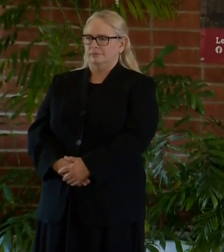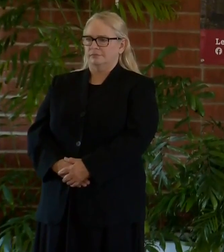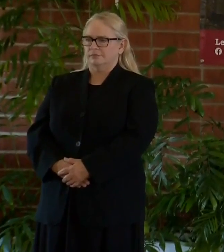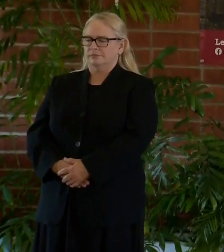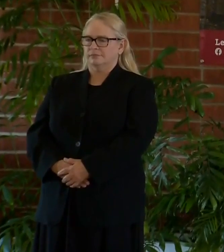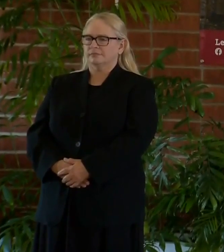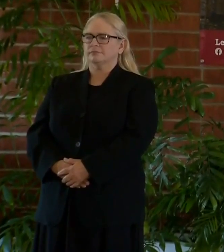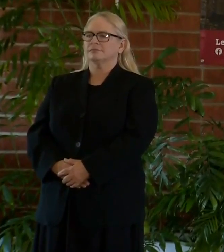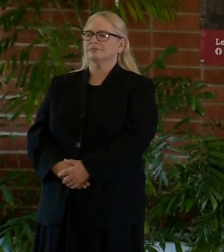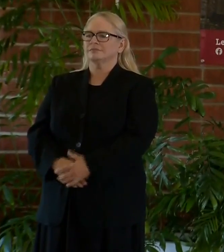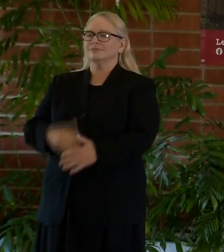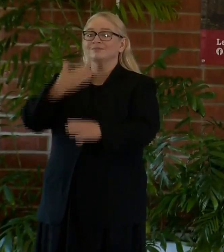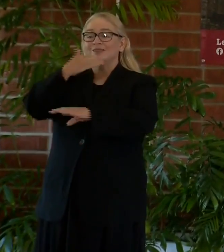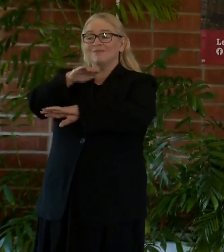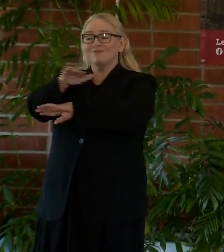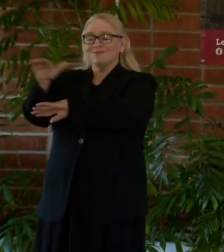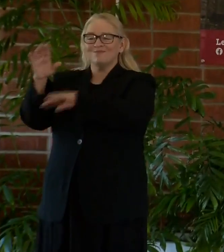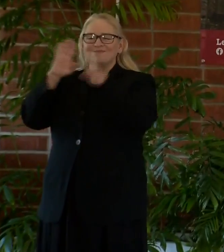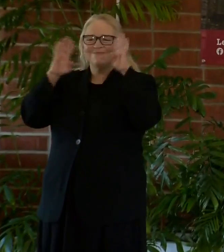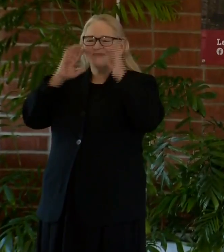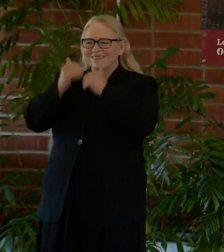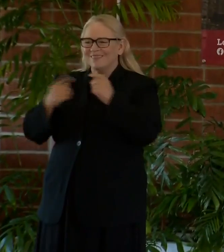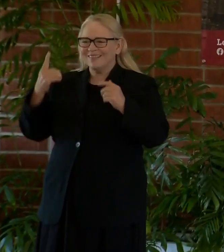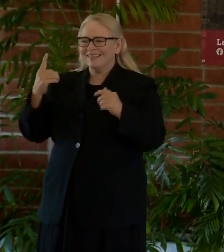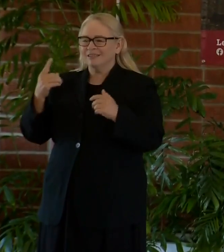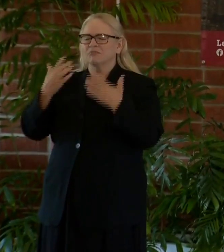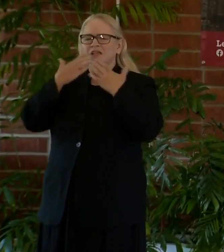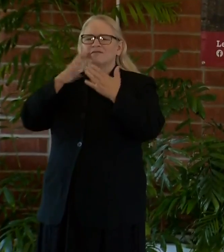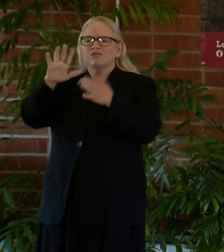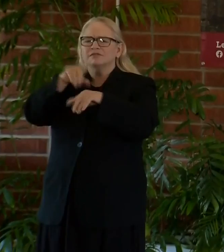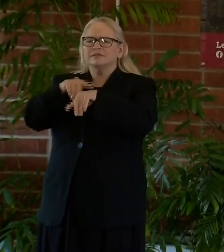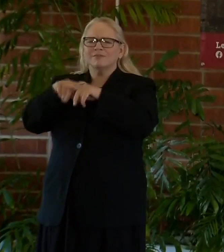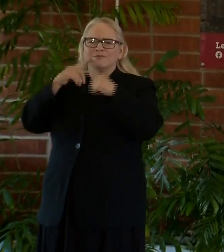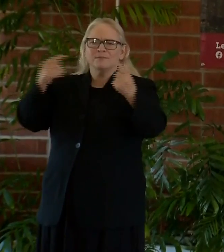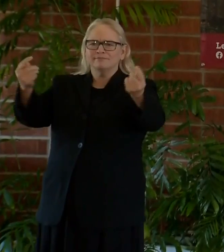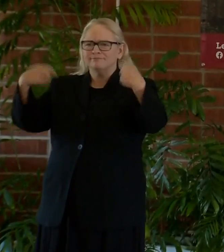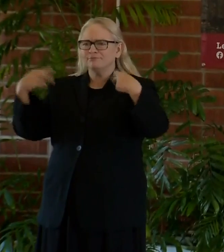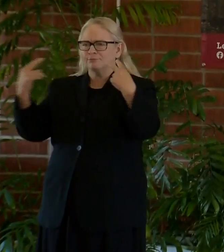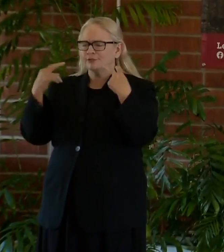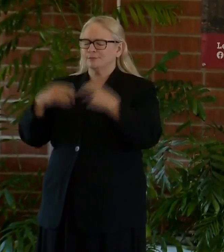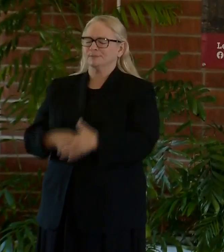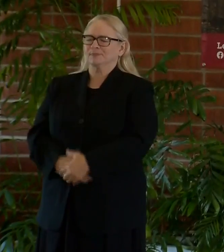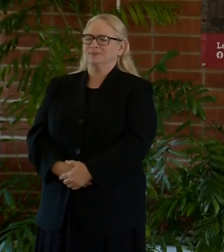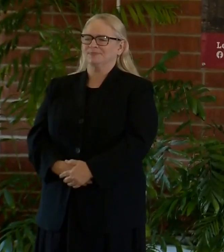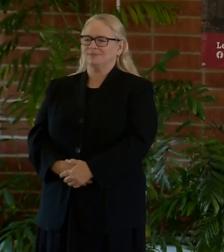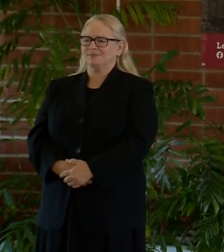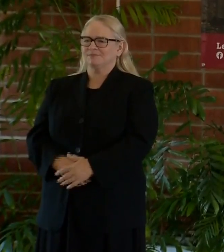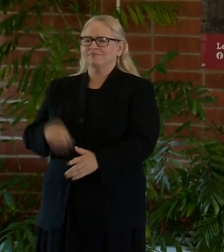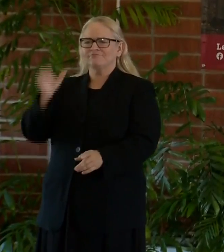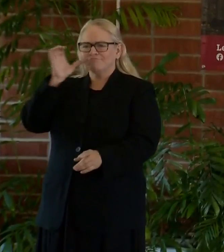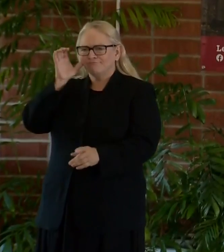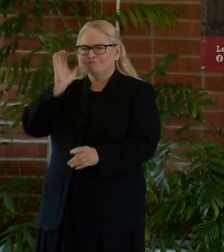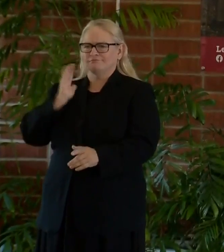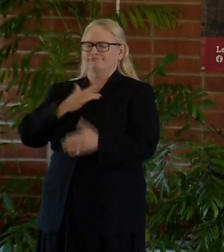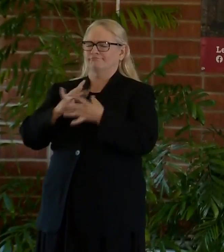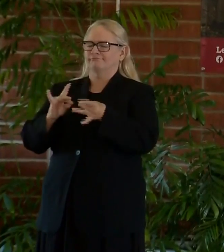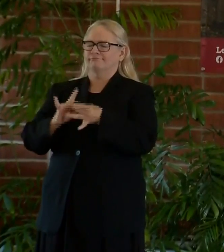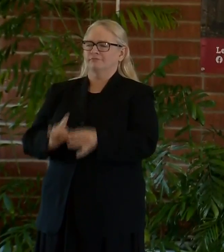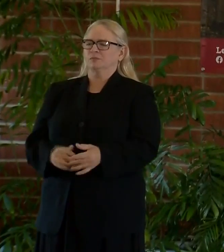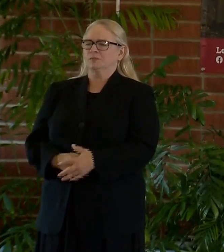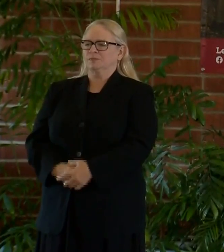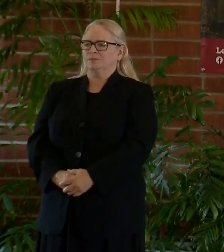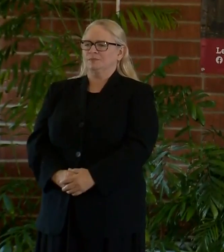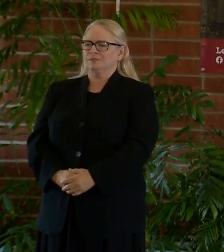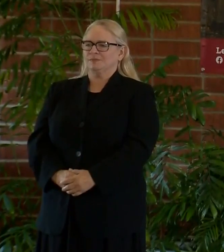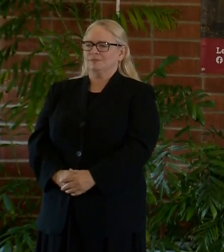Well, good afternoon, everybody. Thank you for the privilege of your time and the opportunity to bring our press